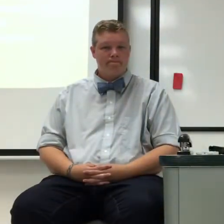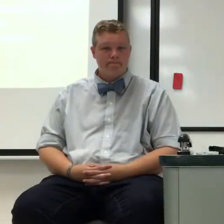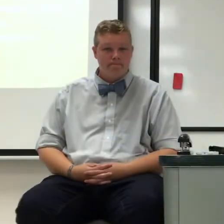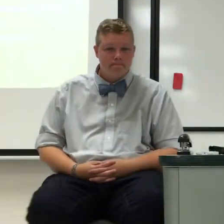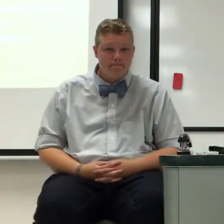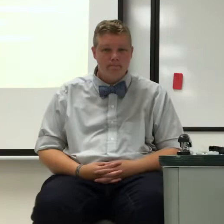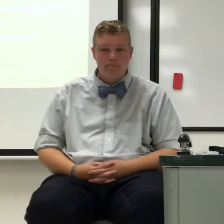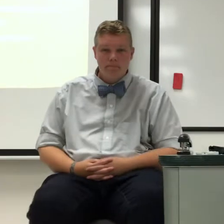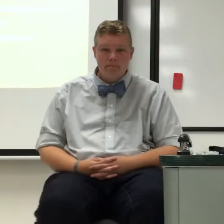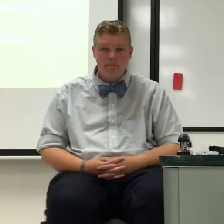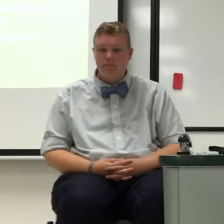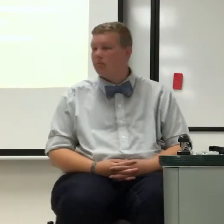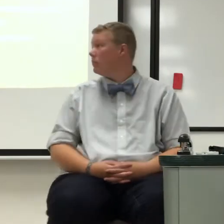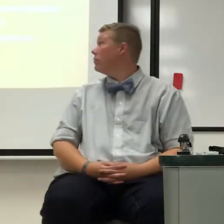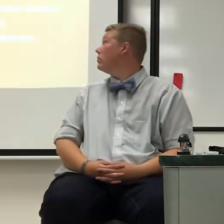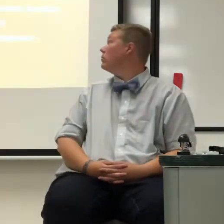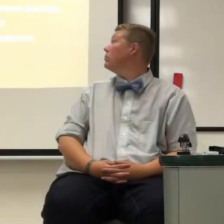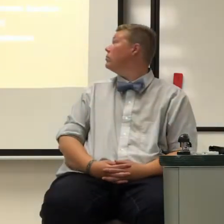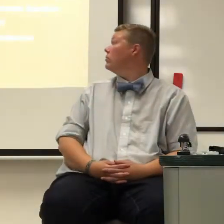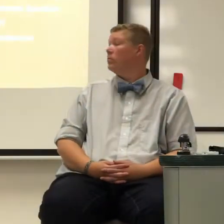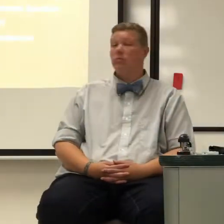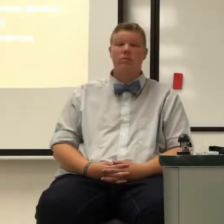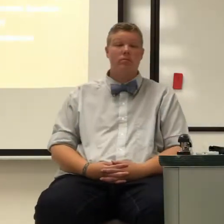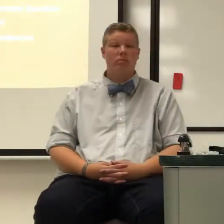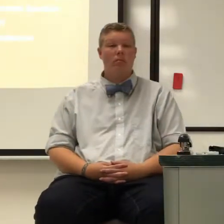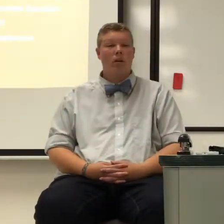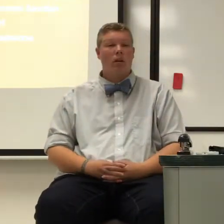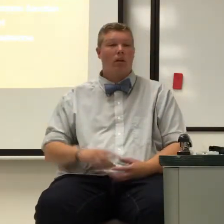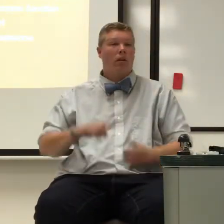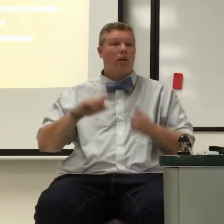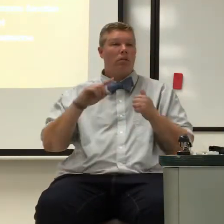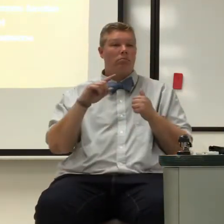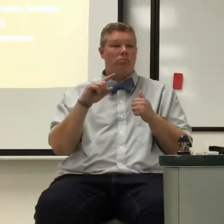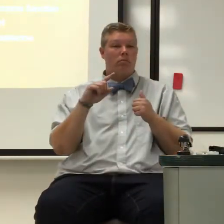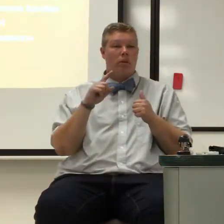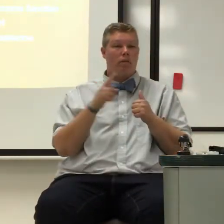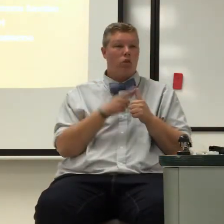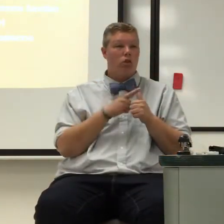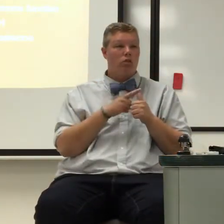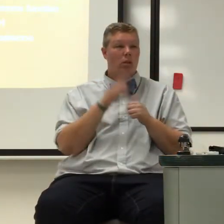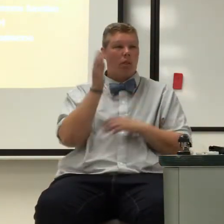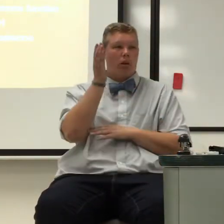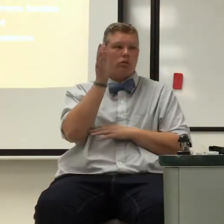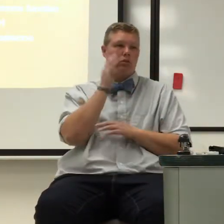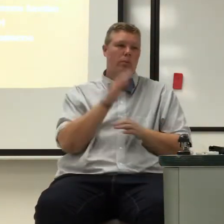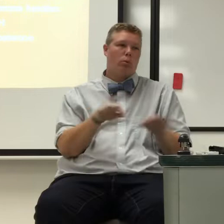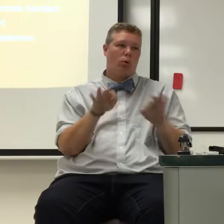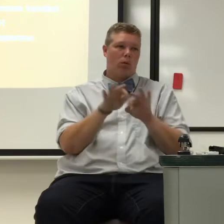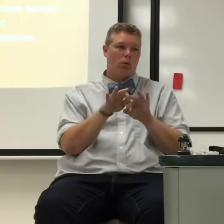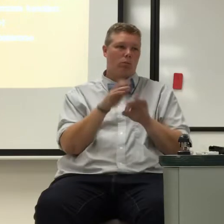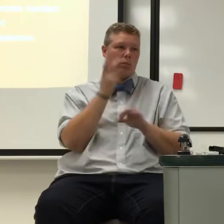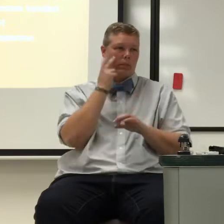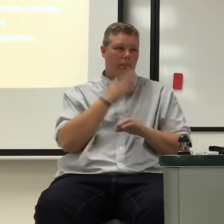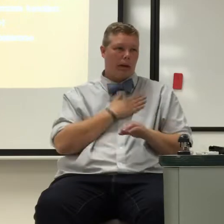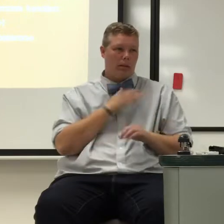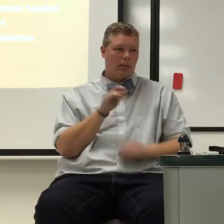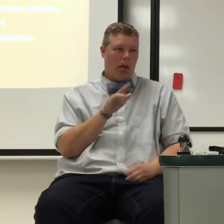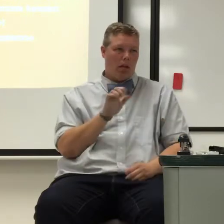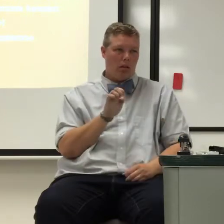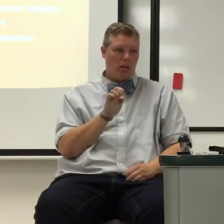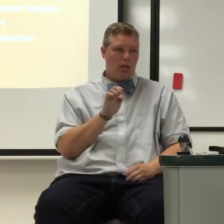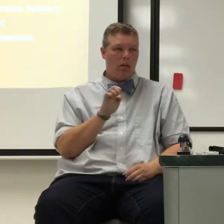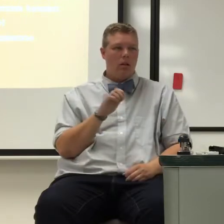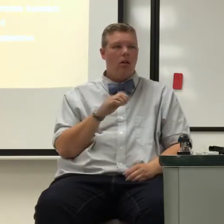And the first lecture is important. You'll get to see my lecture style. I may differ from other instructors. I'm not as